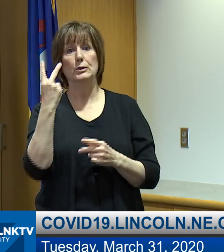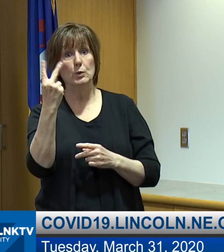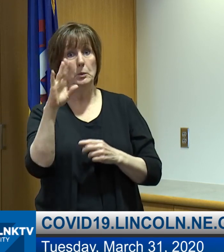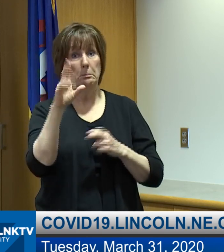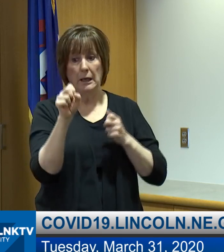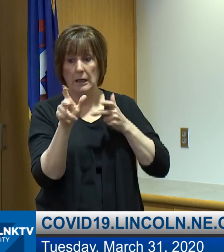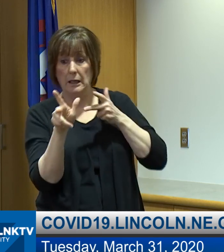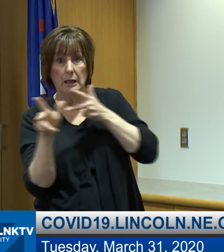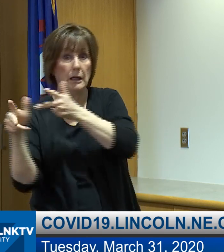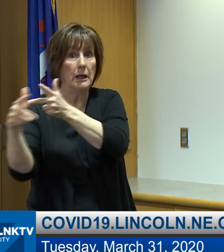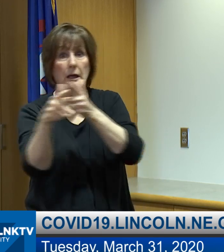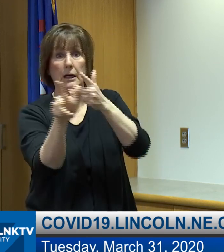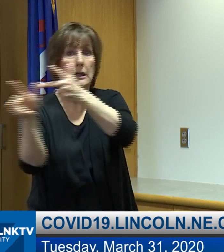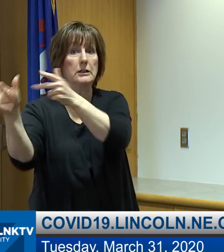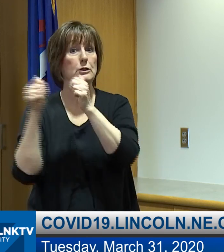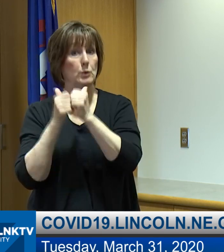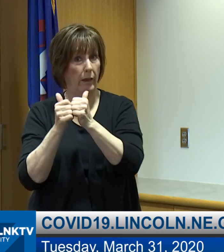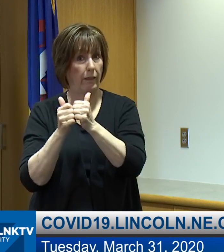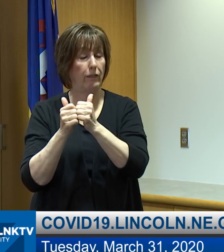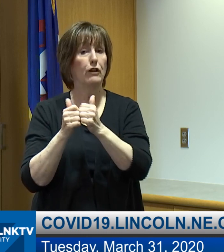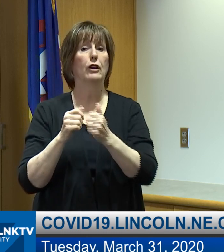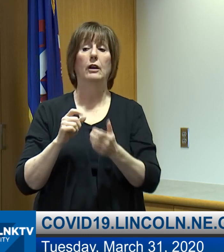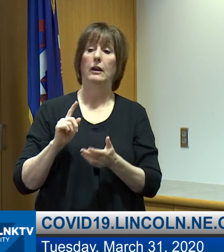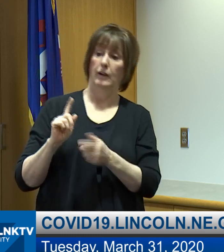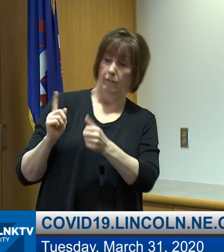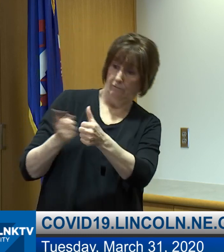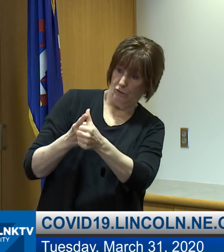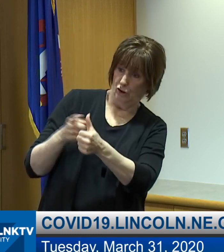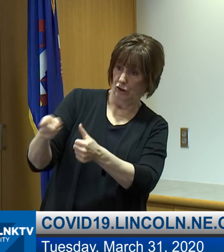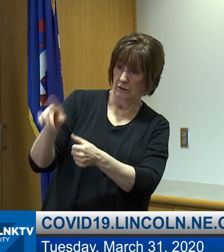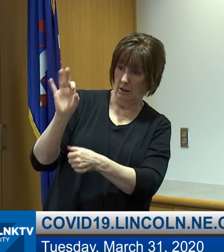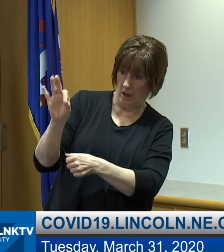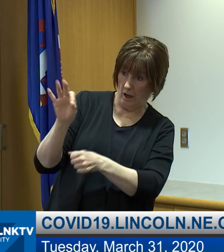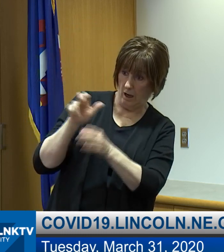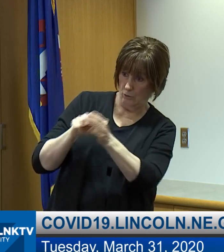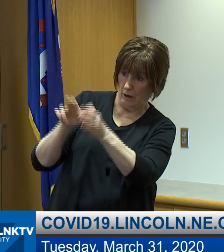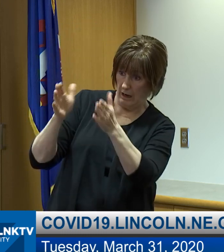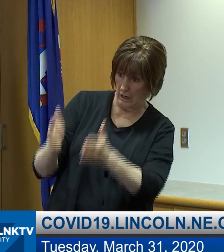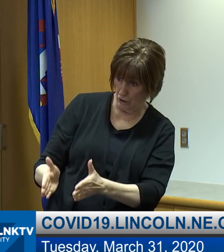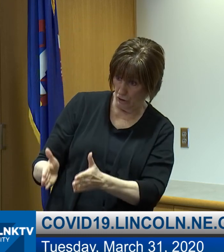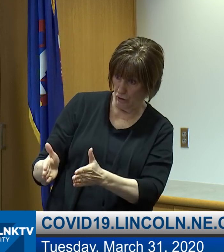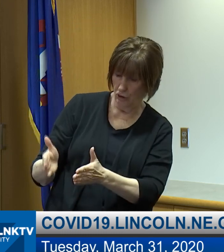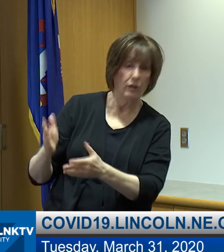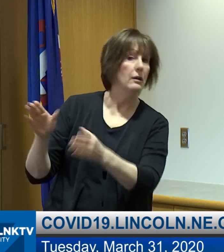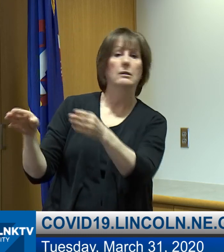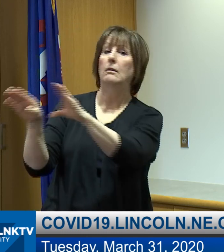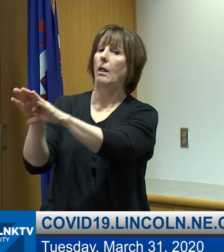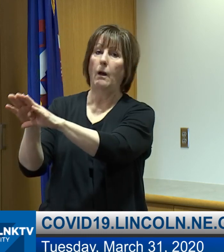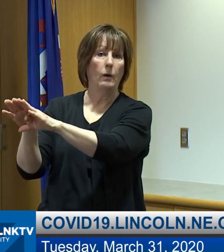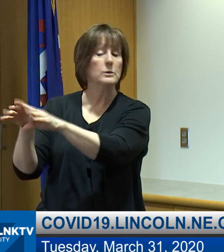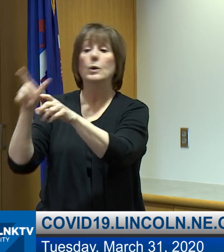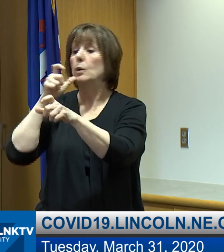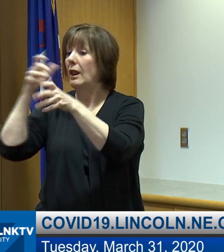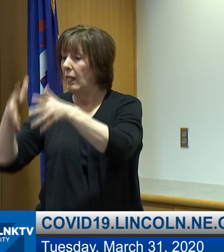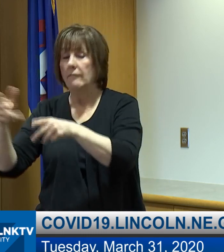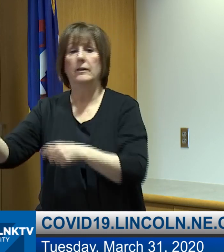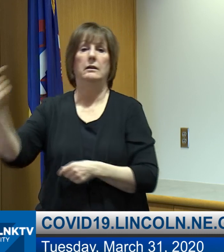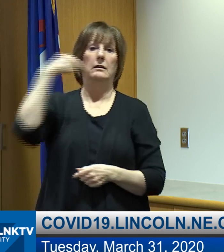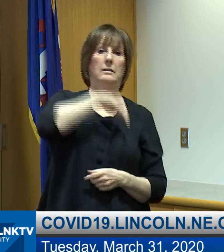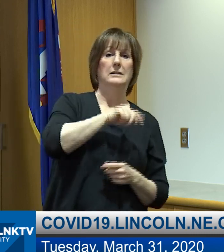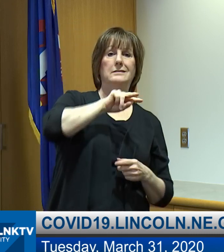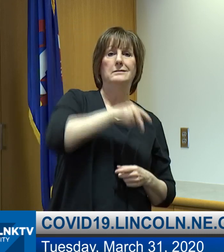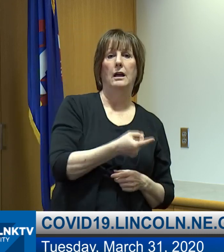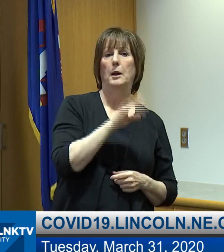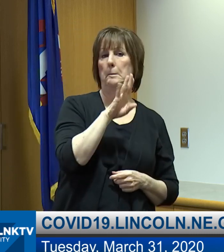buses running together, and once the first bus had 9 passengers, the remaining passengers would get into the